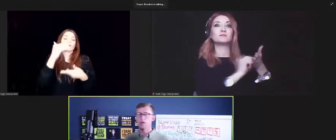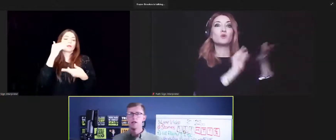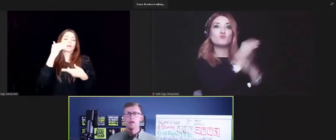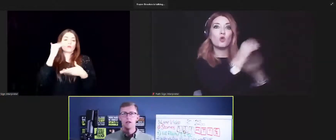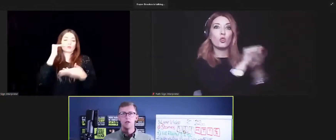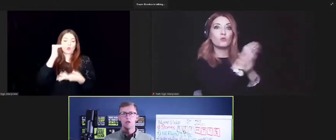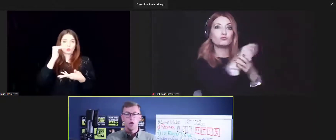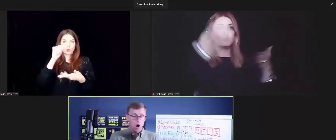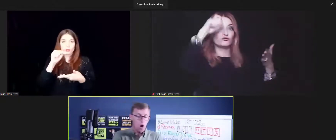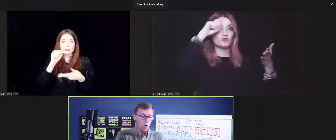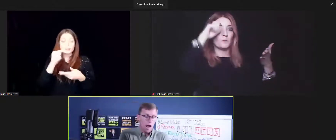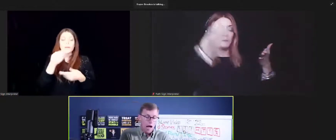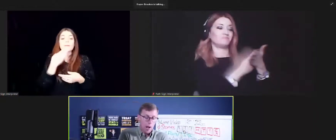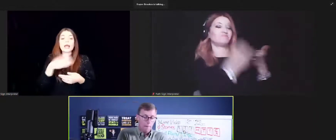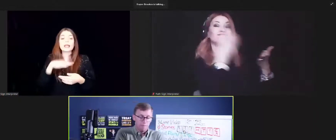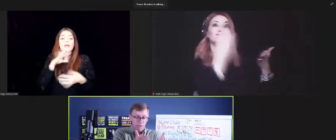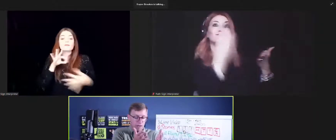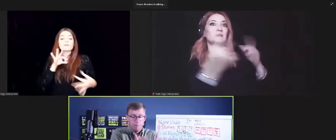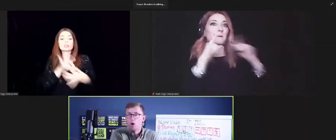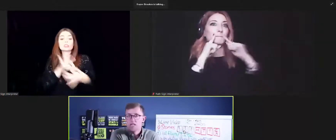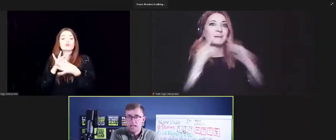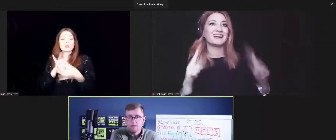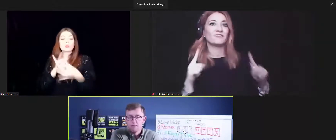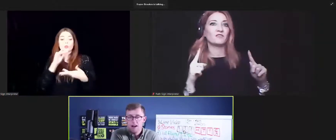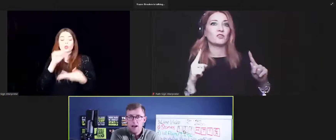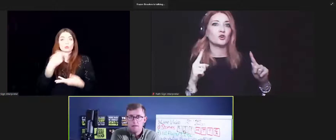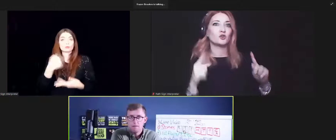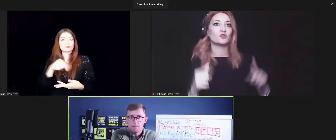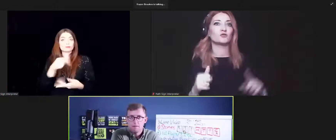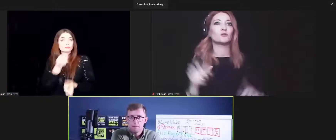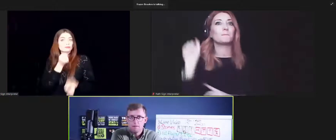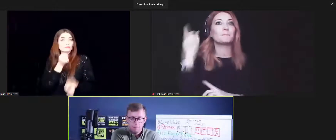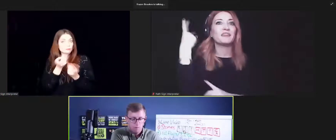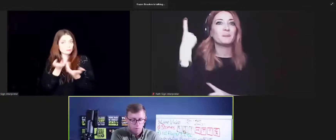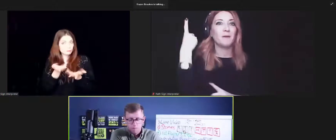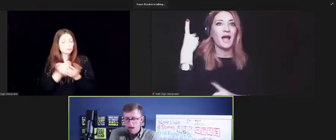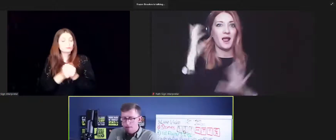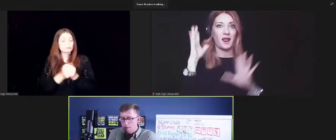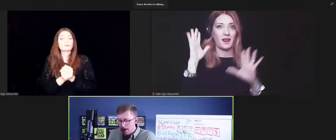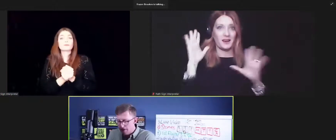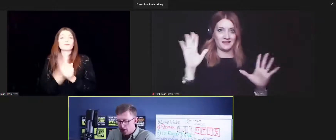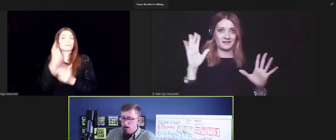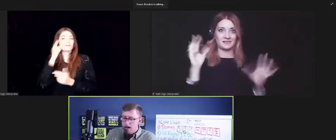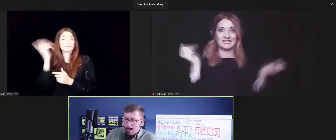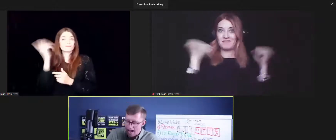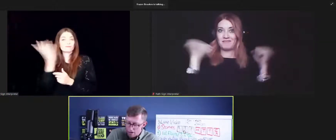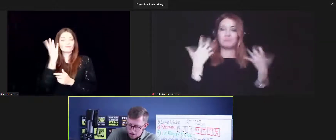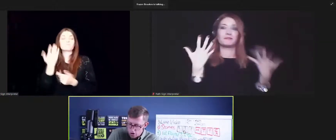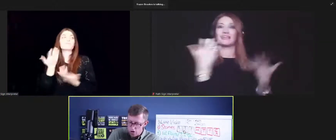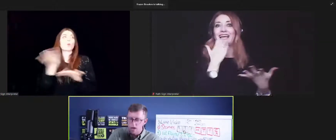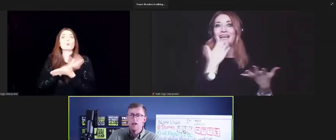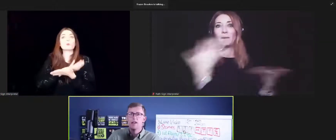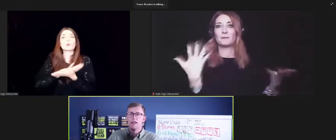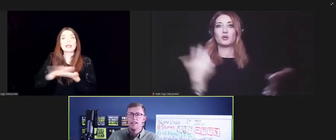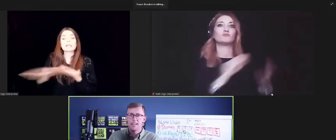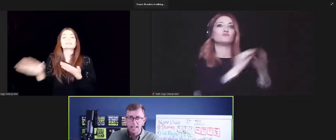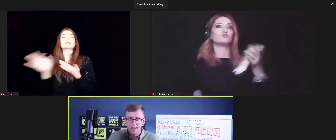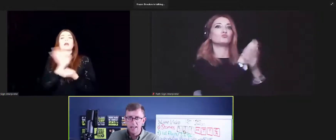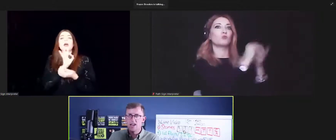product. So purity, right? And the benefits.